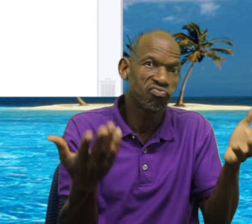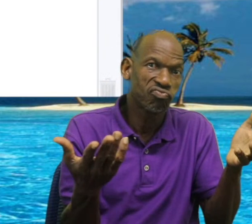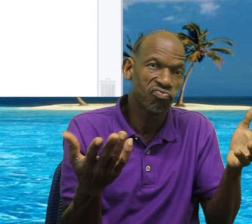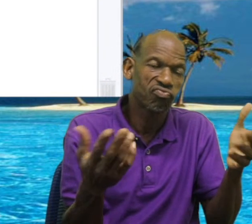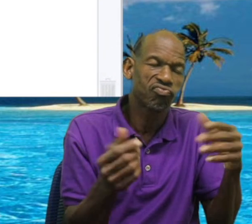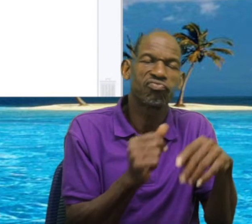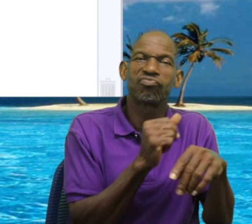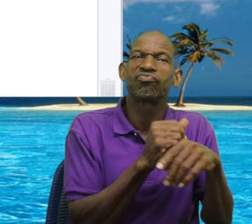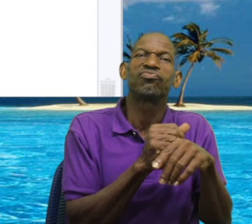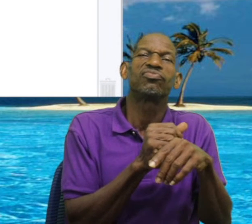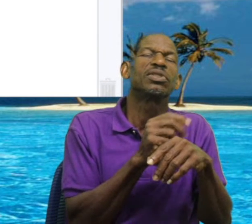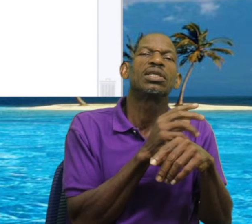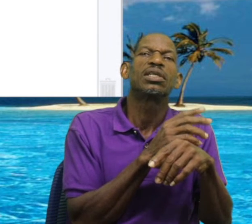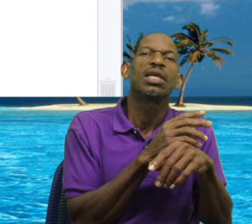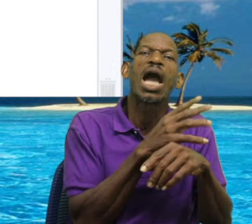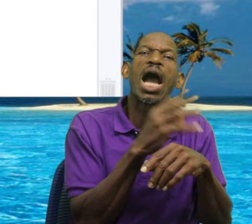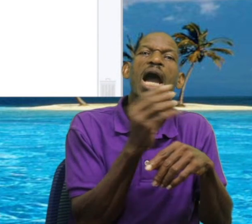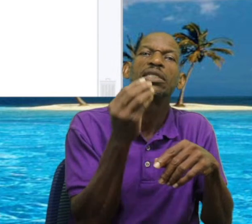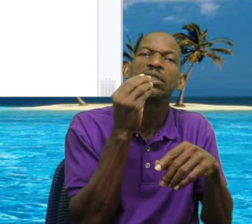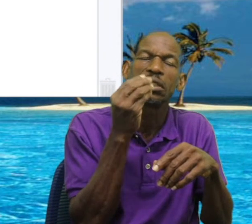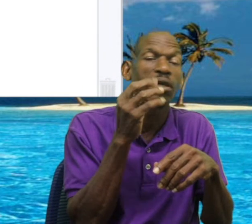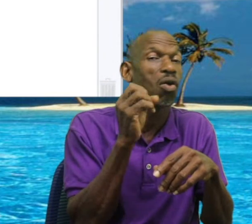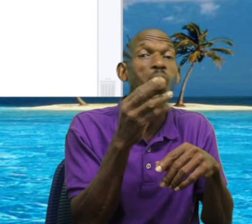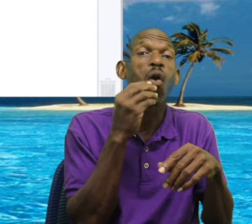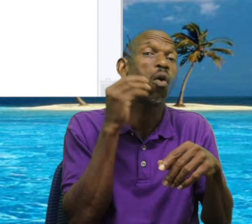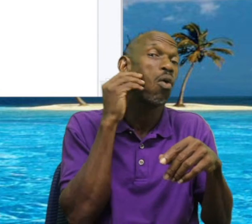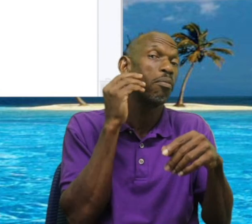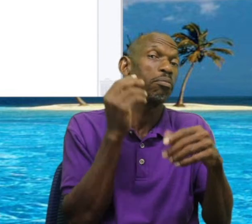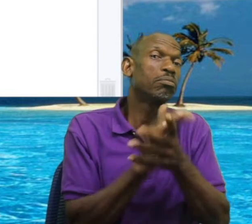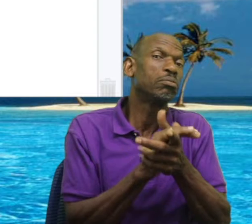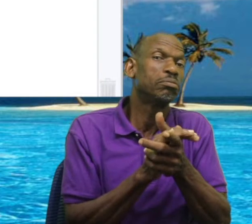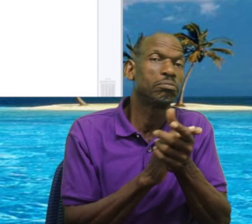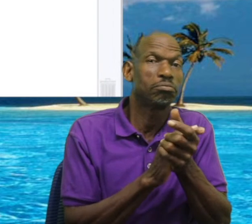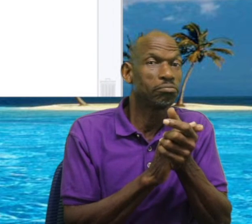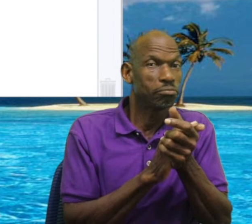and she is eating.